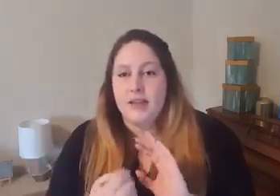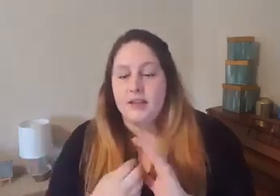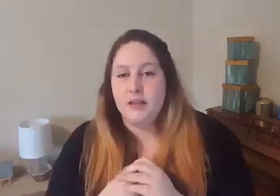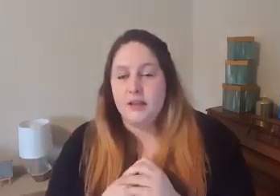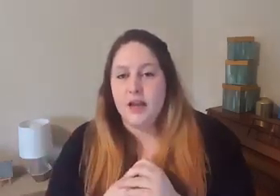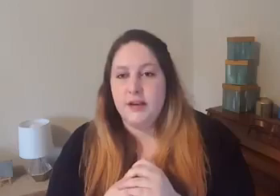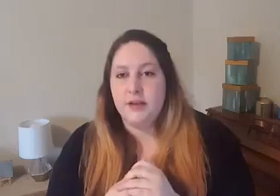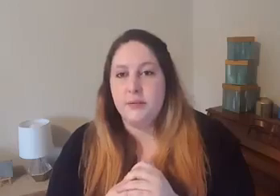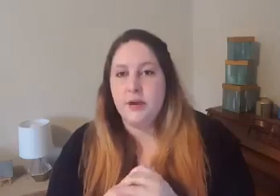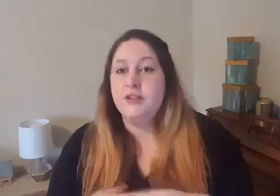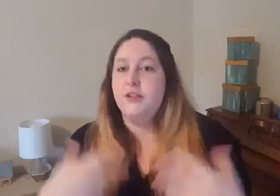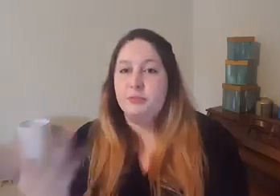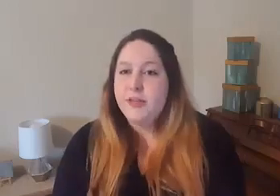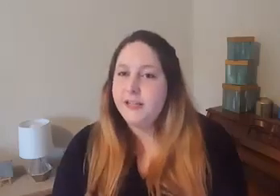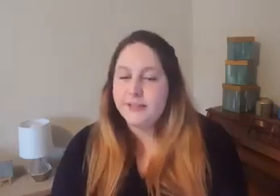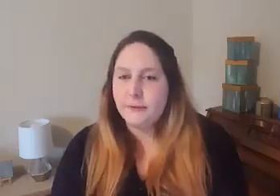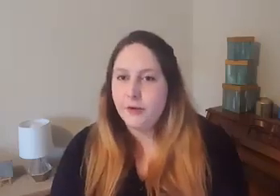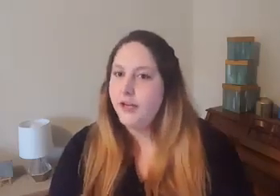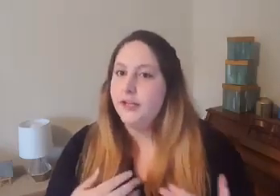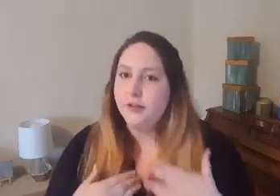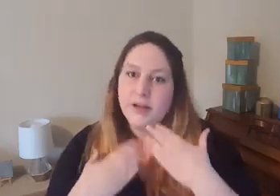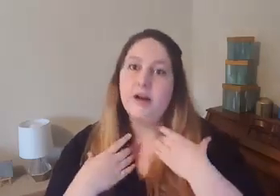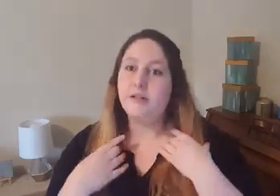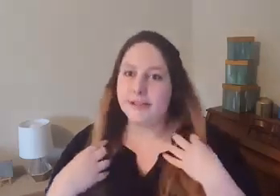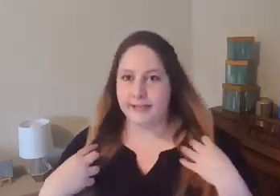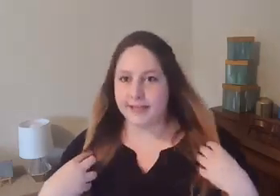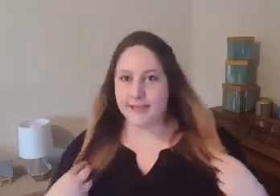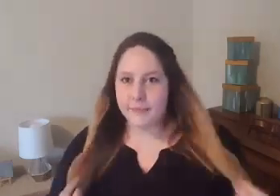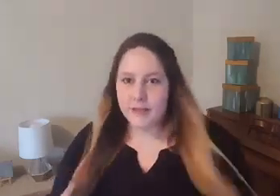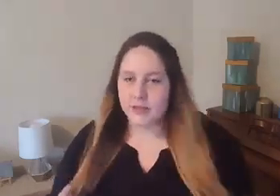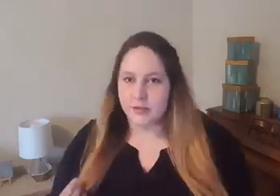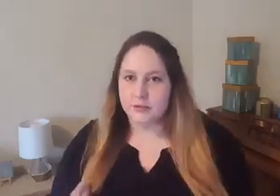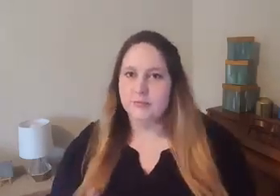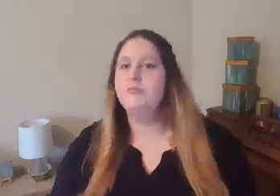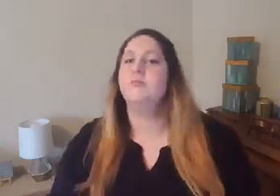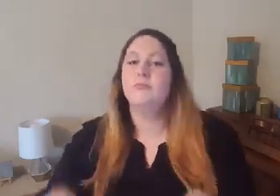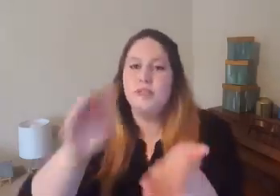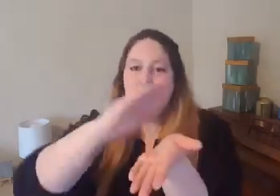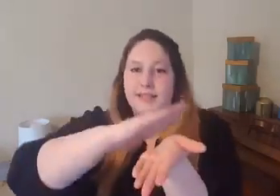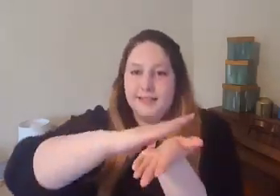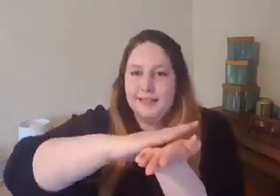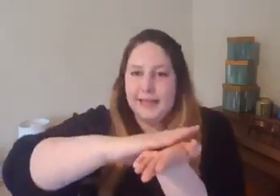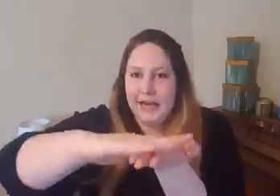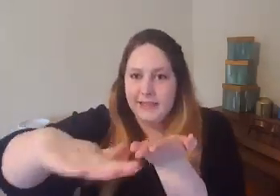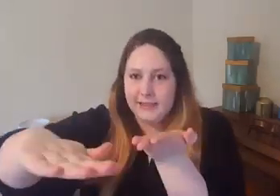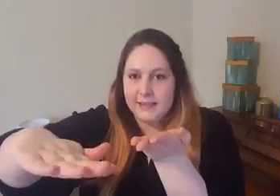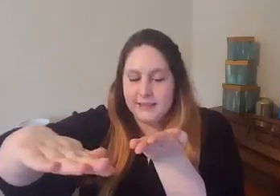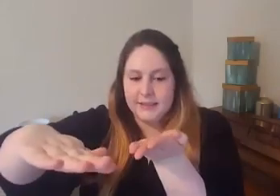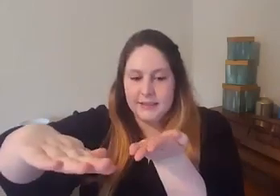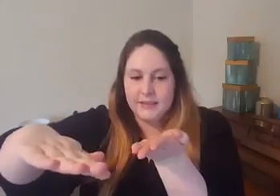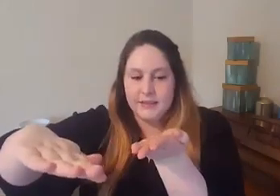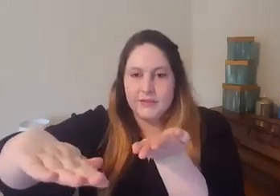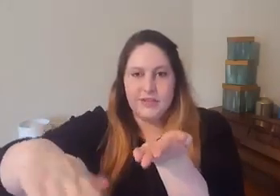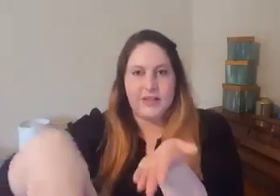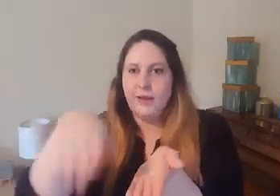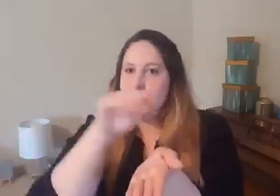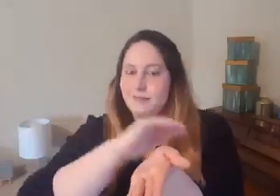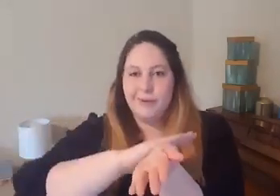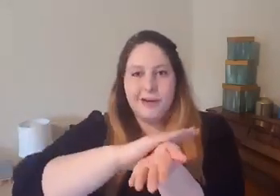And another one, so you're meeting someone and you're like, oh, it's nice to meet you. So it's nice, just kind of like you're spreading